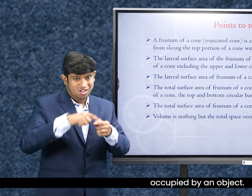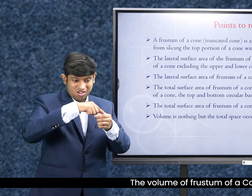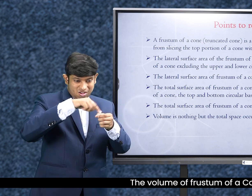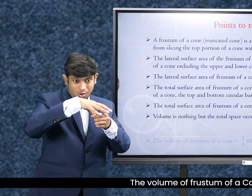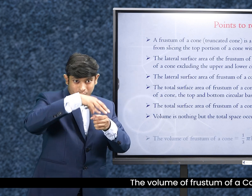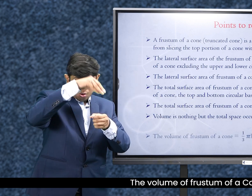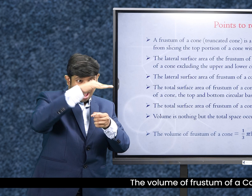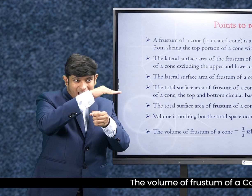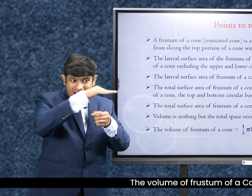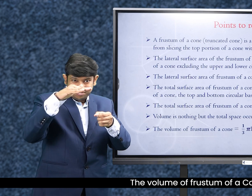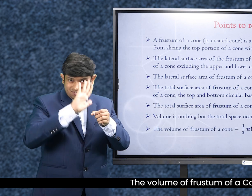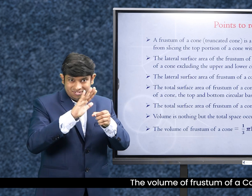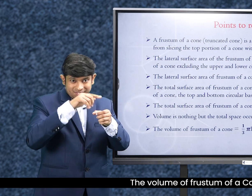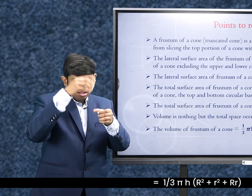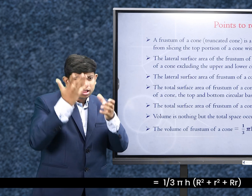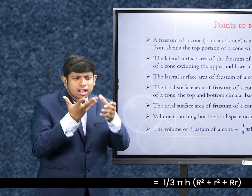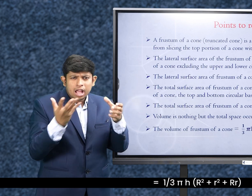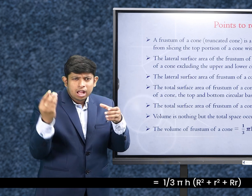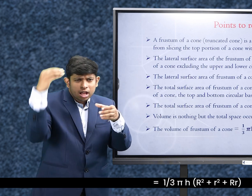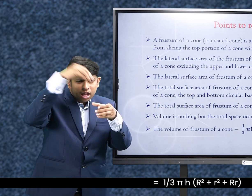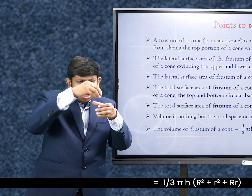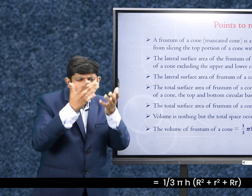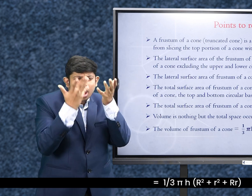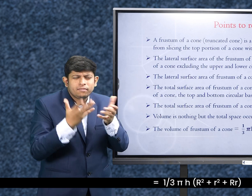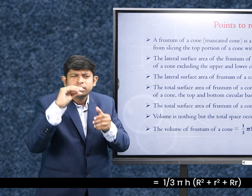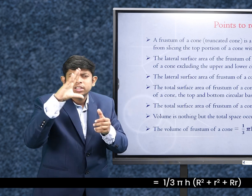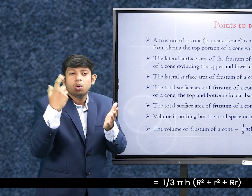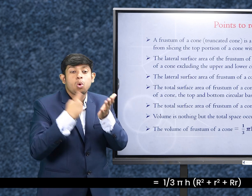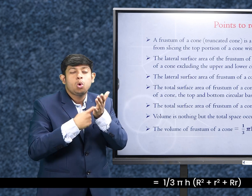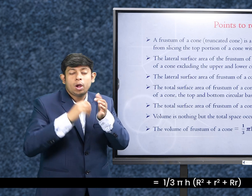The volume of frustum of a cone is equal to 1 by 3 pi h into capital R square